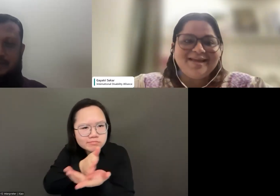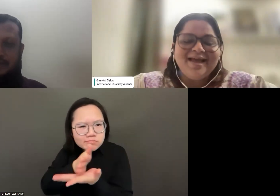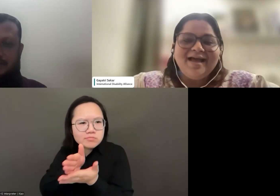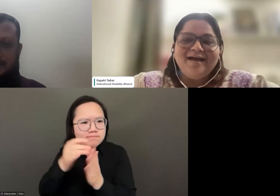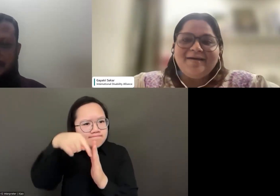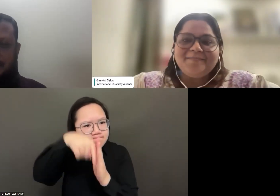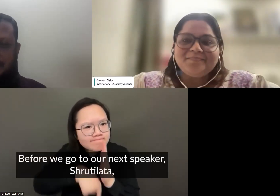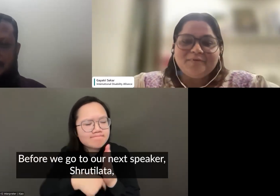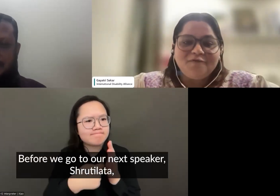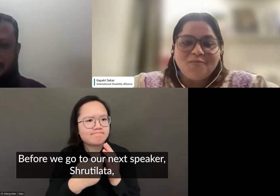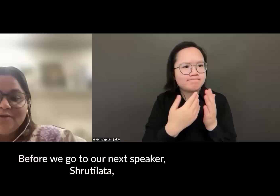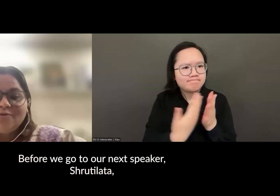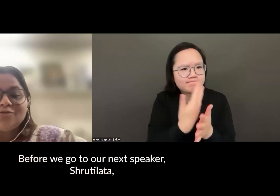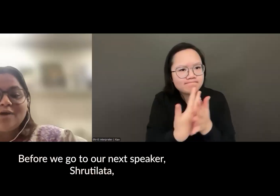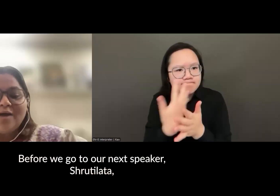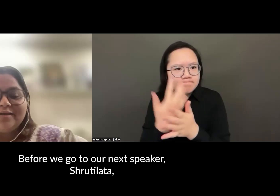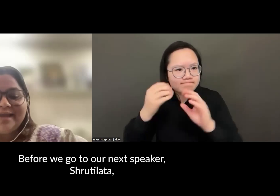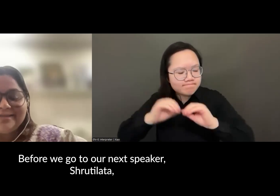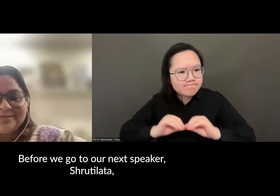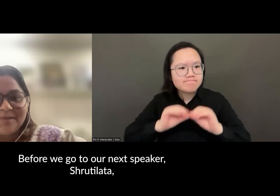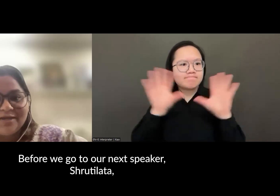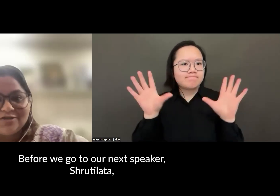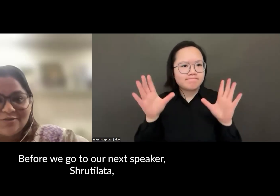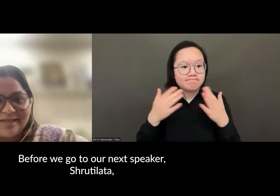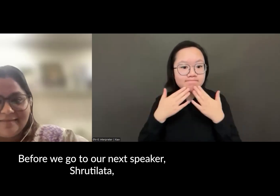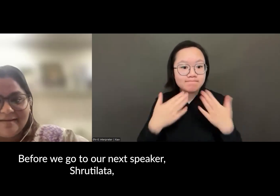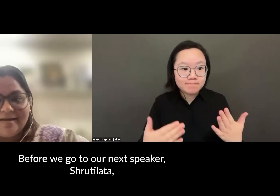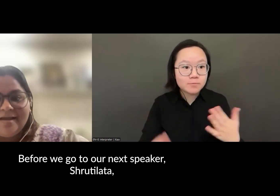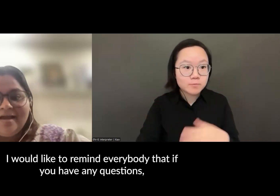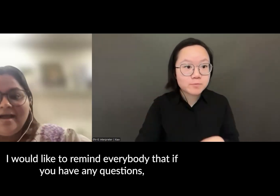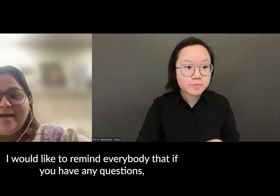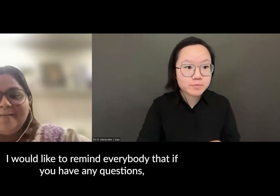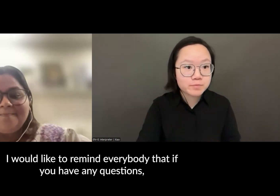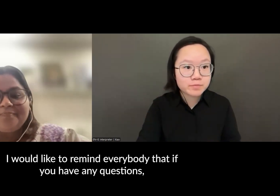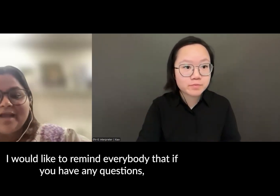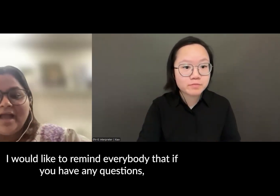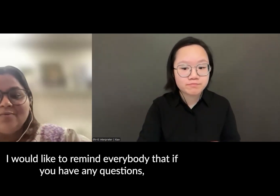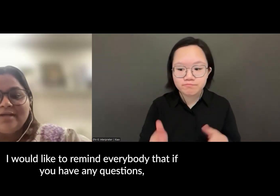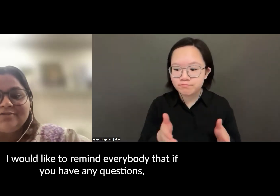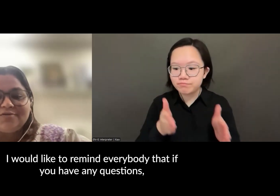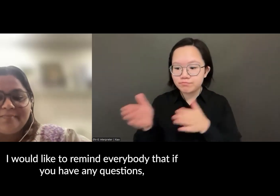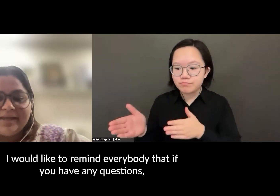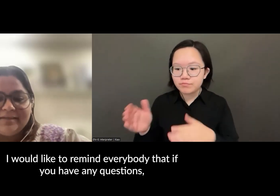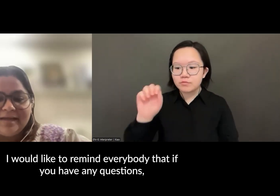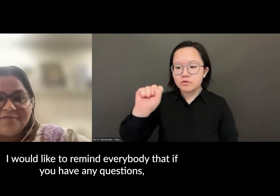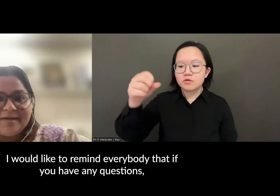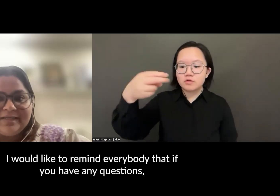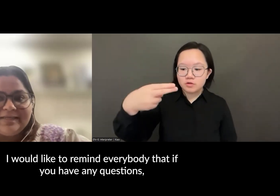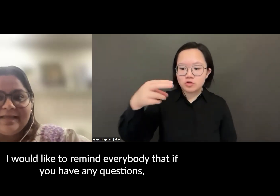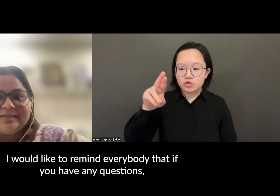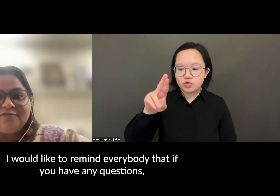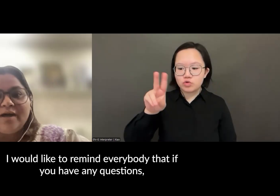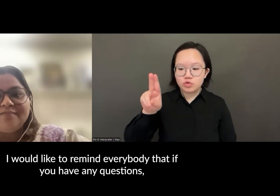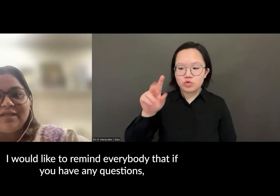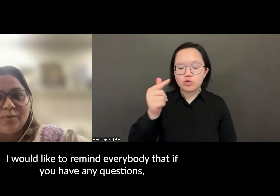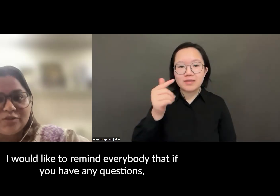reflection. Before we go to our next speaker, Shrutilata, I would like to remind everybody